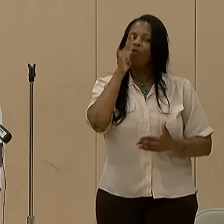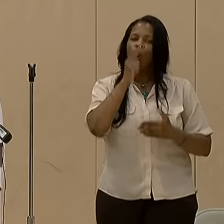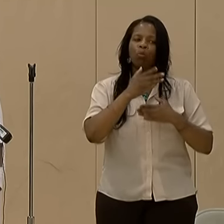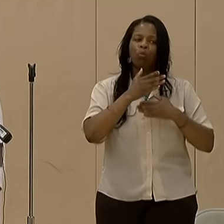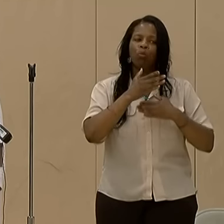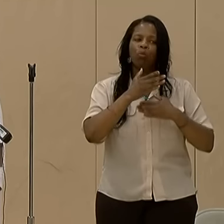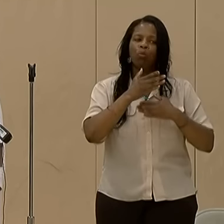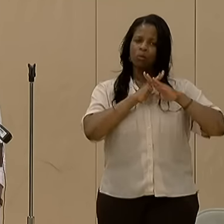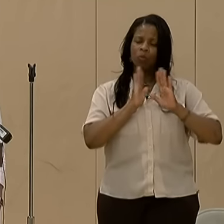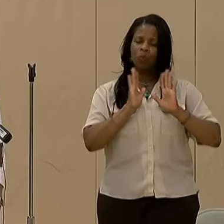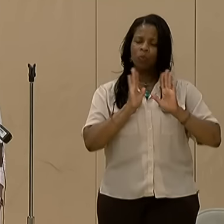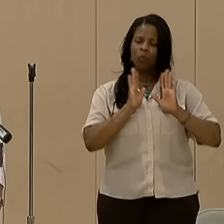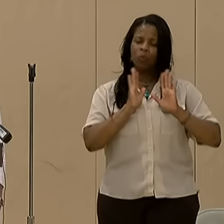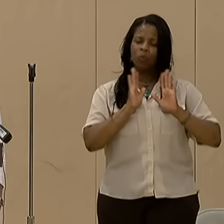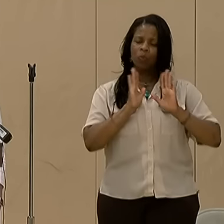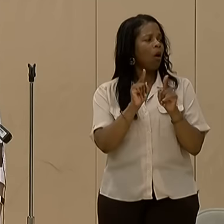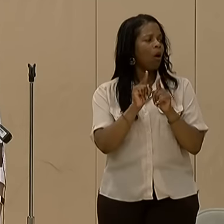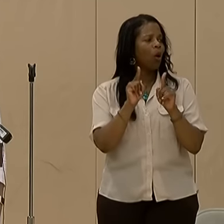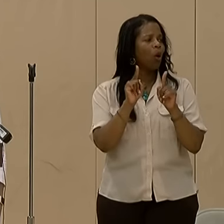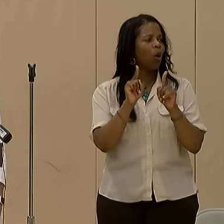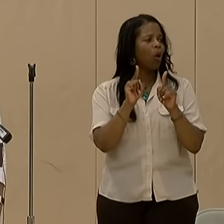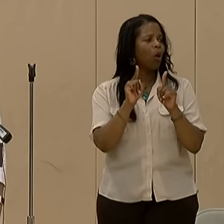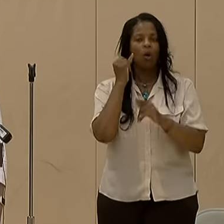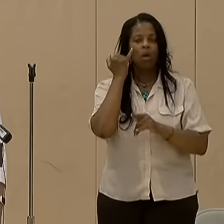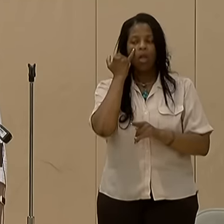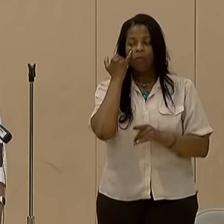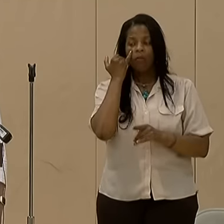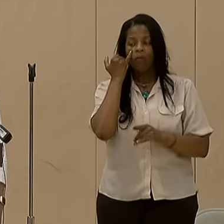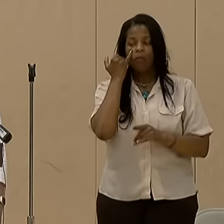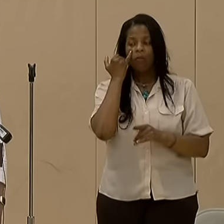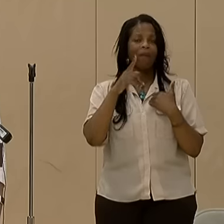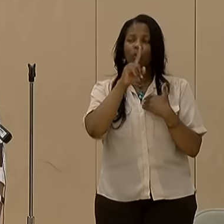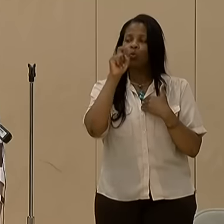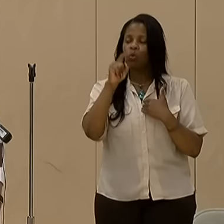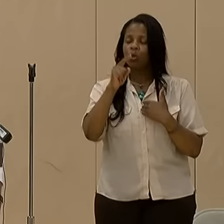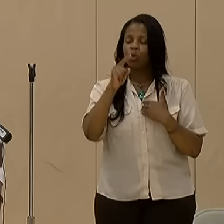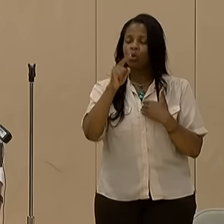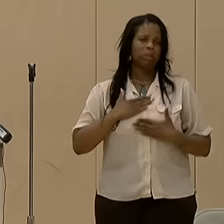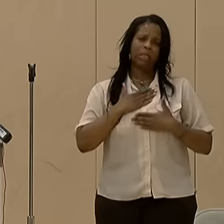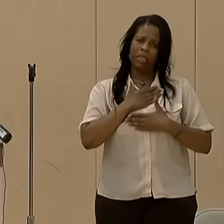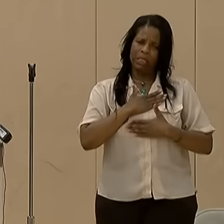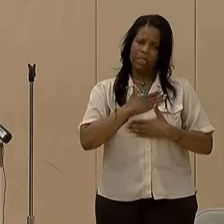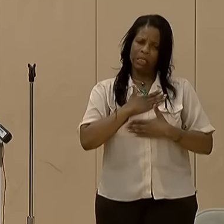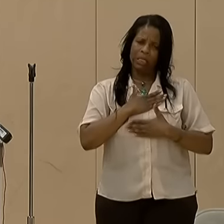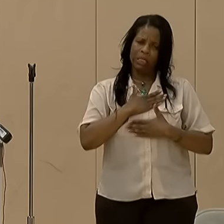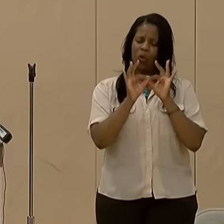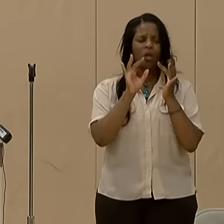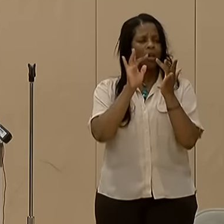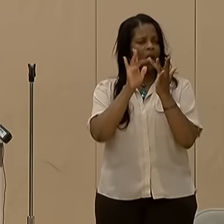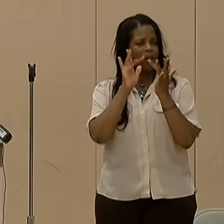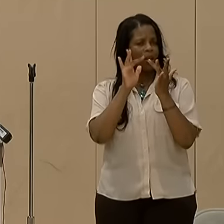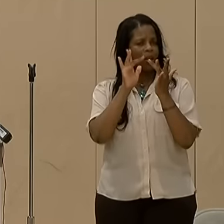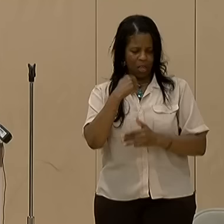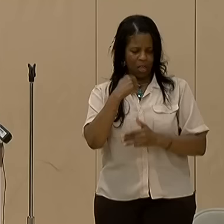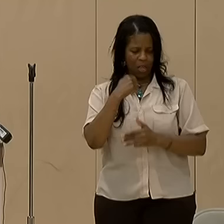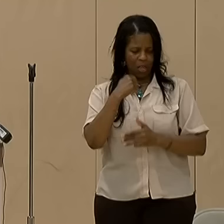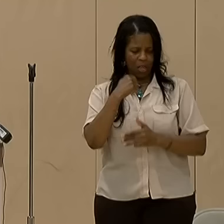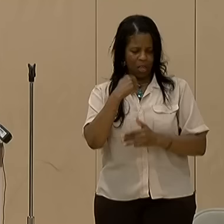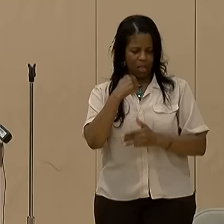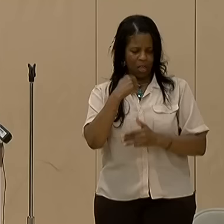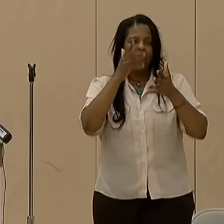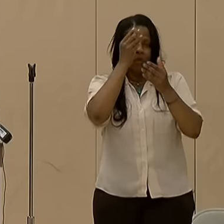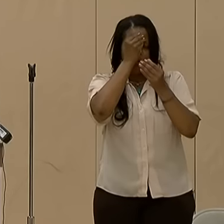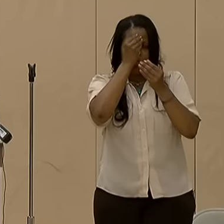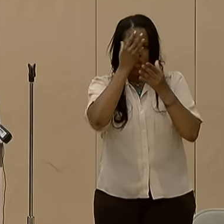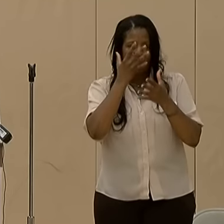system. So in addition, if you have any questions, please feel free to contact us. We left some informational flyers